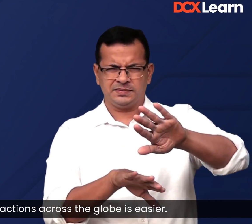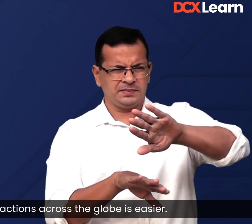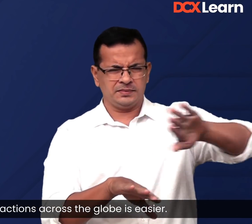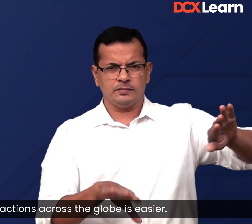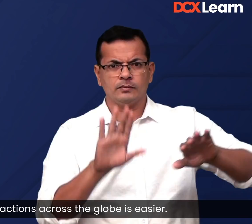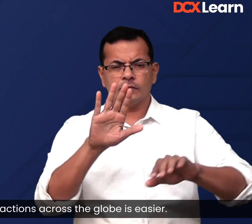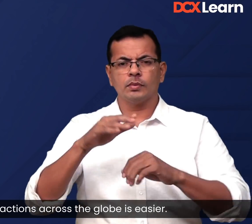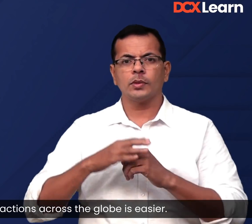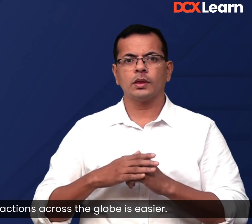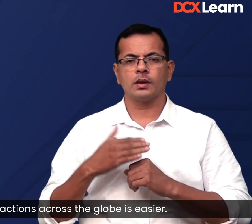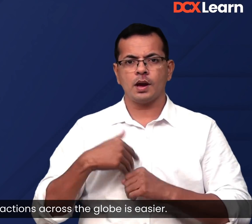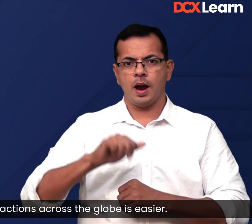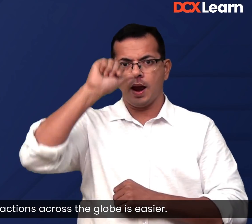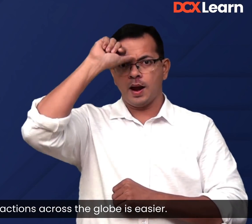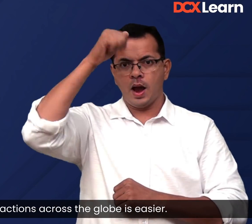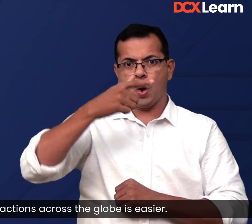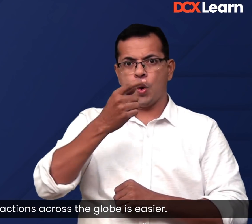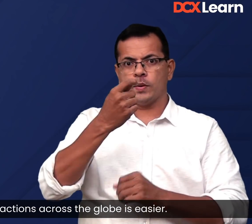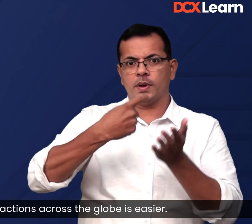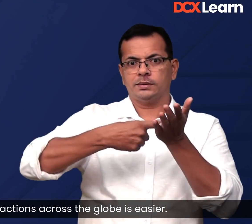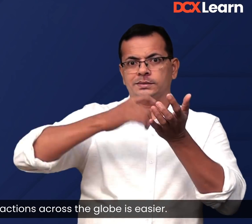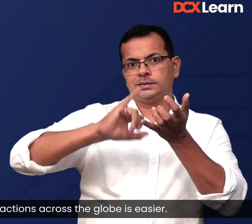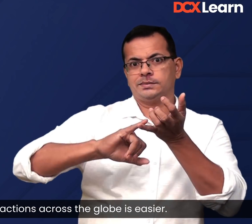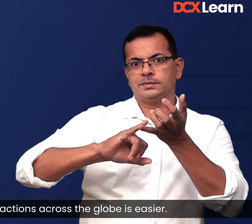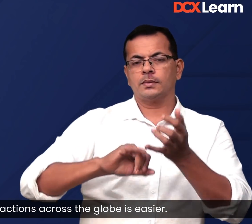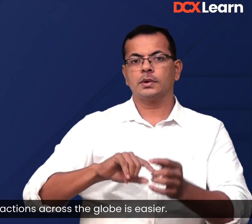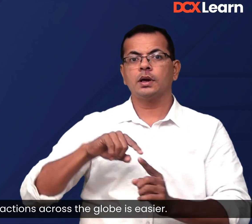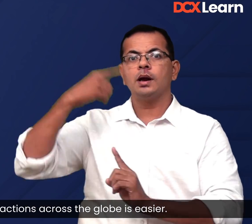with bitcoin transactions across the globe is easier